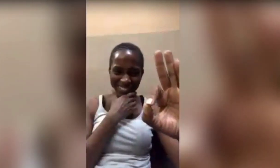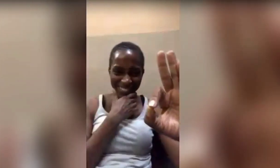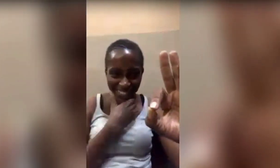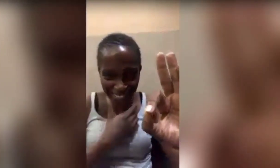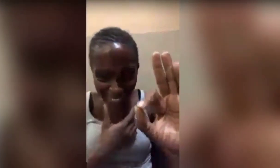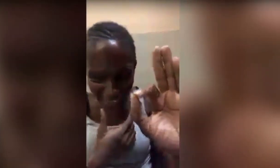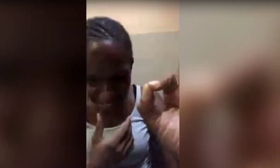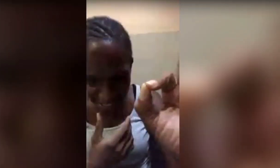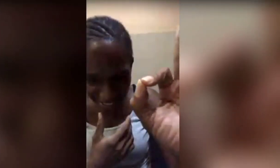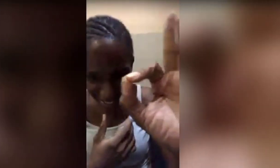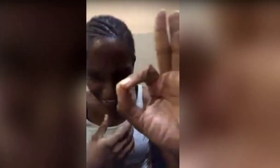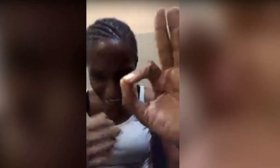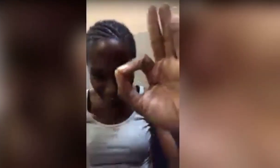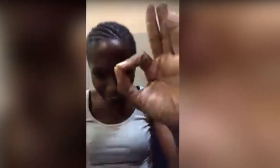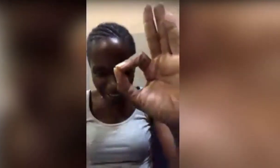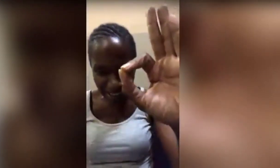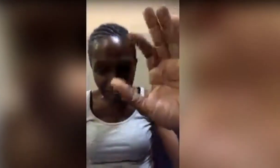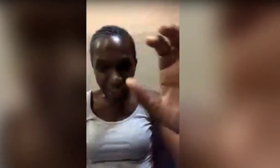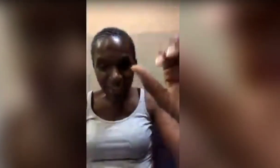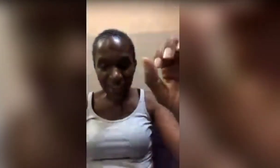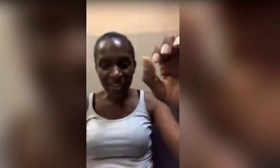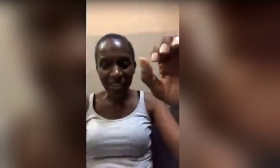E is your cat finger. Can you remember your cat finger?